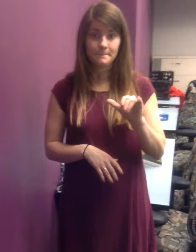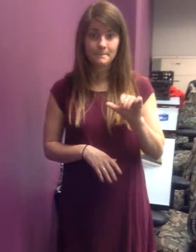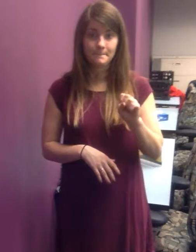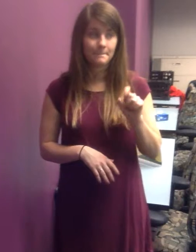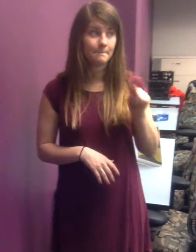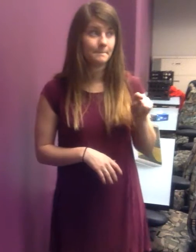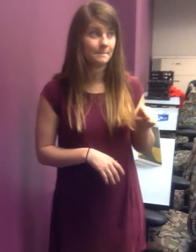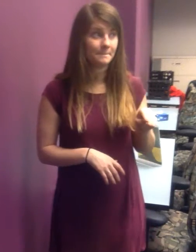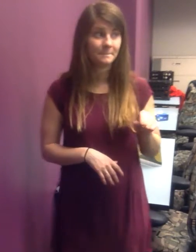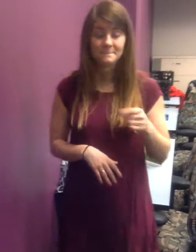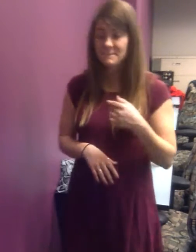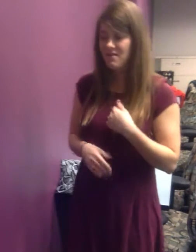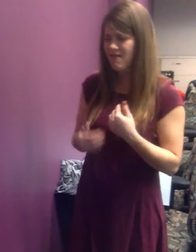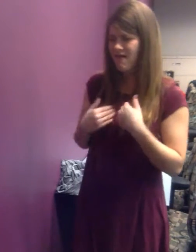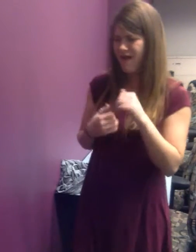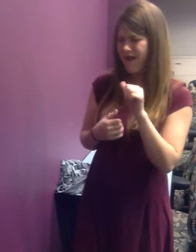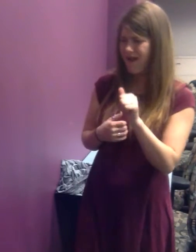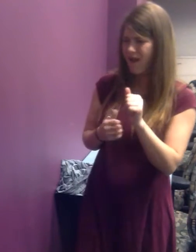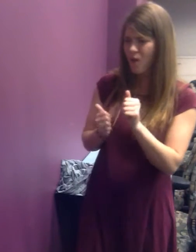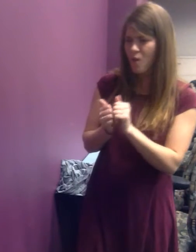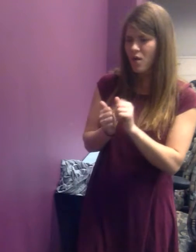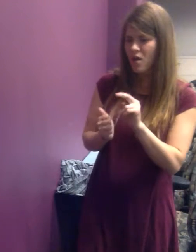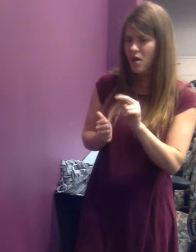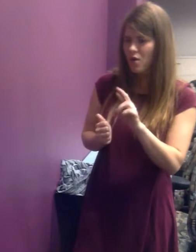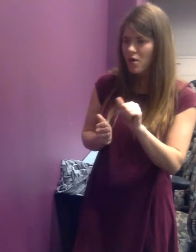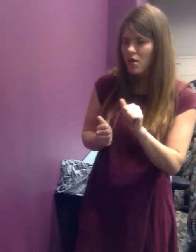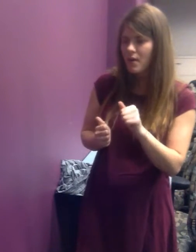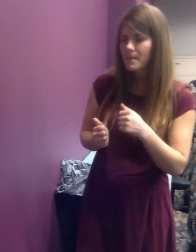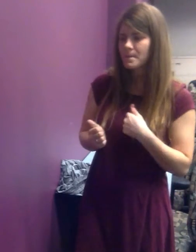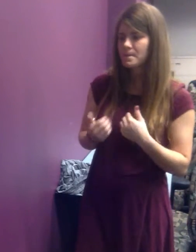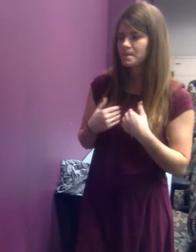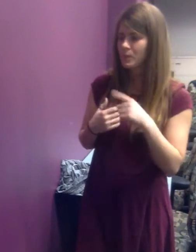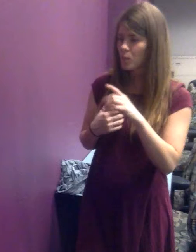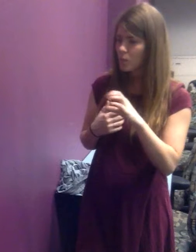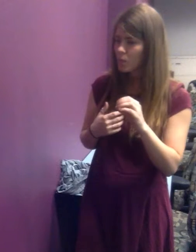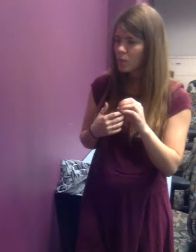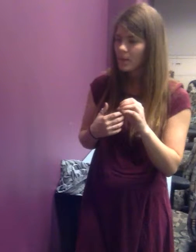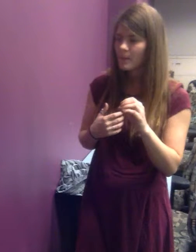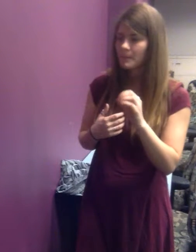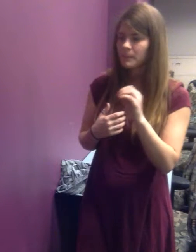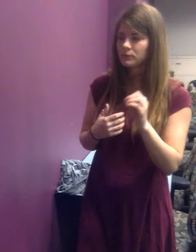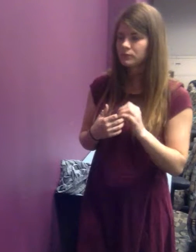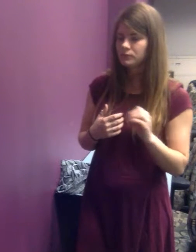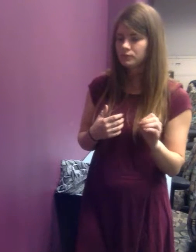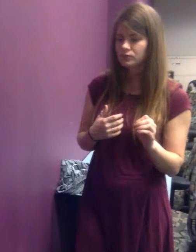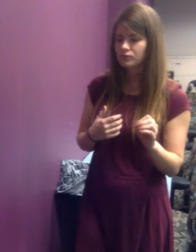Action, liberal group, and 23 by some mistake with the AFL-CIO. I demand a recount. I wanted a zero.